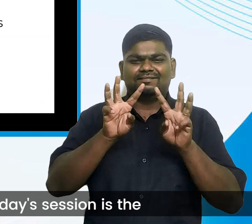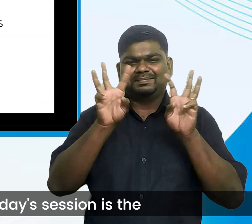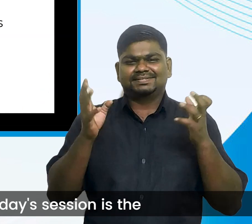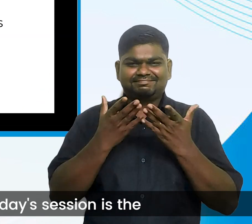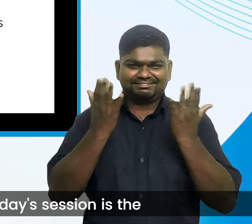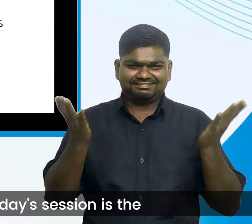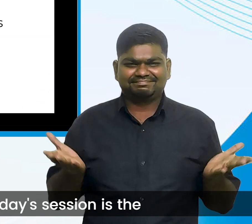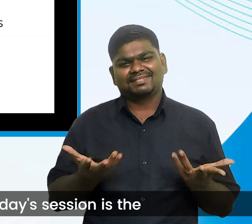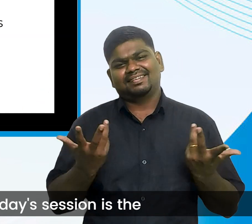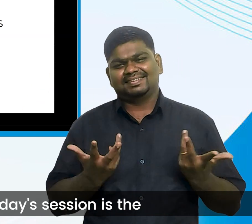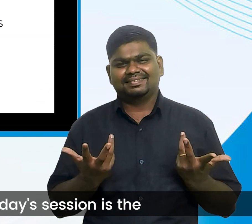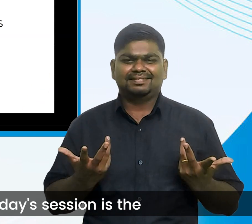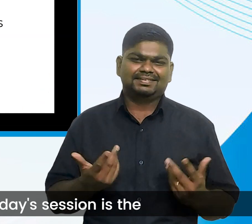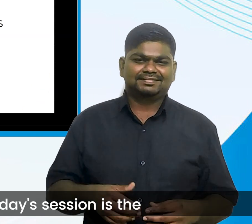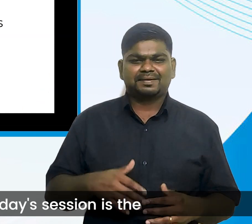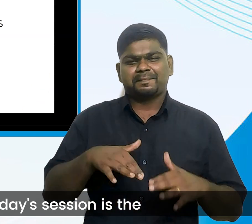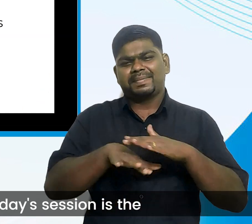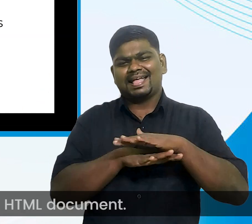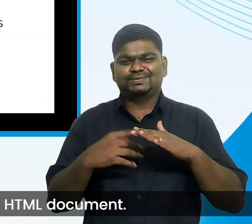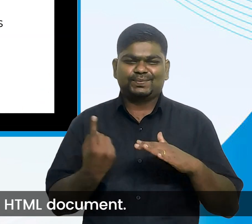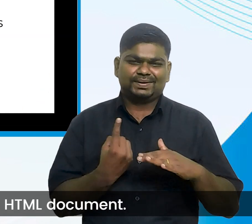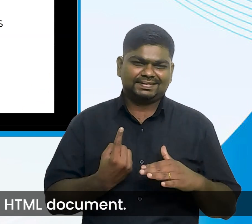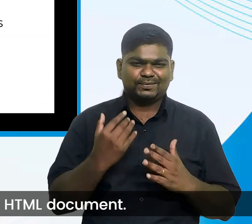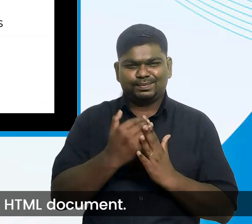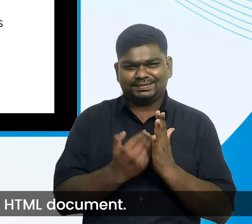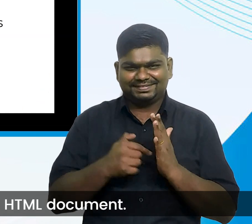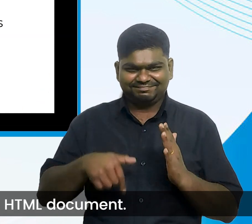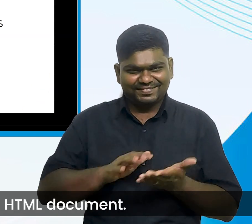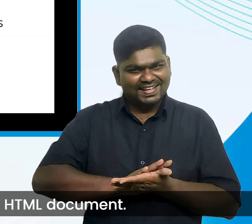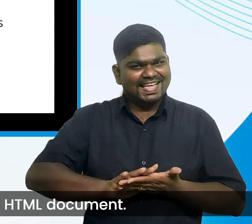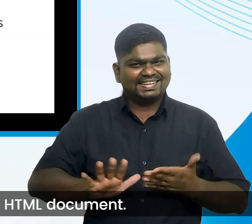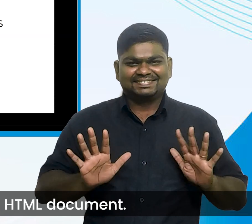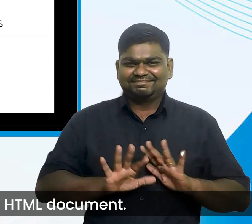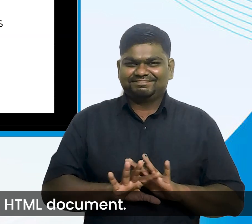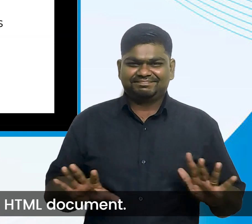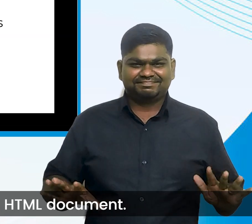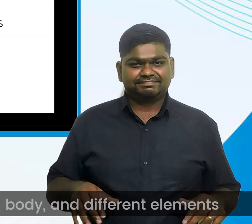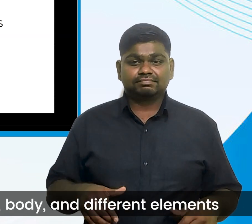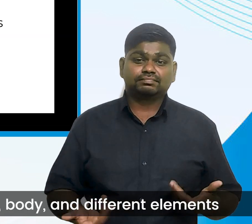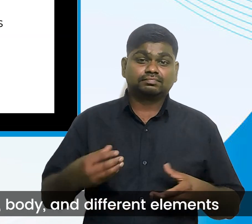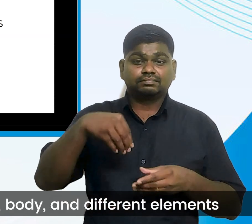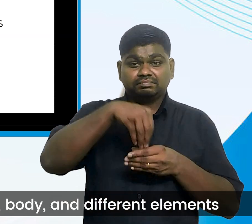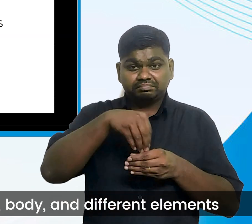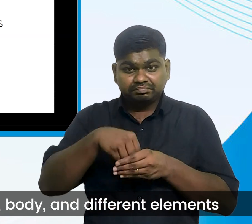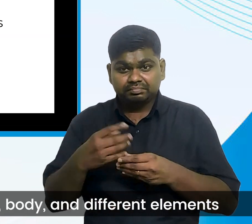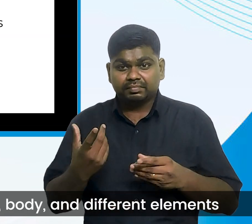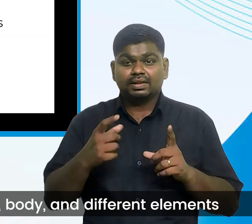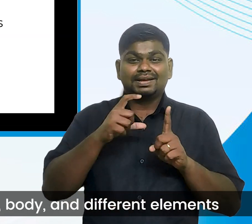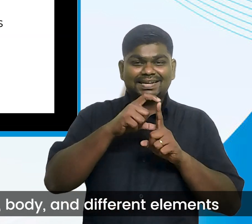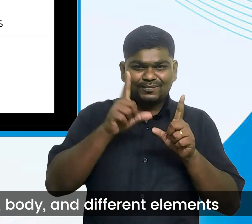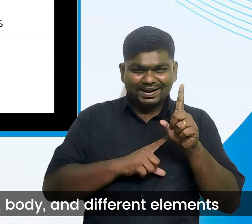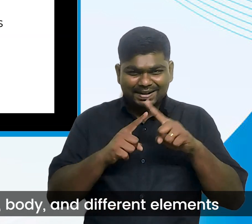what are all we covered in today's session is the basic structure of an HTML document. It contains this doc